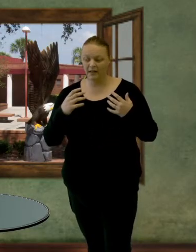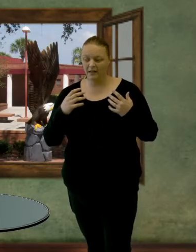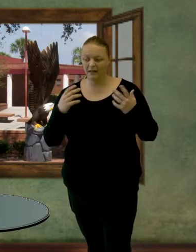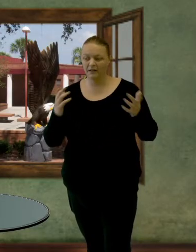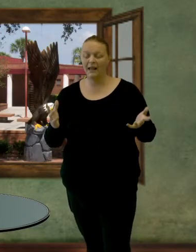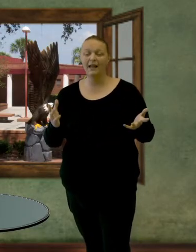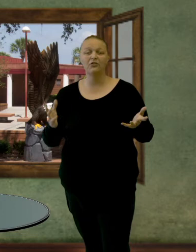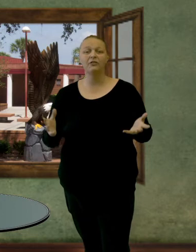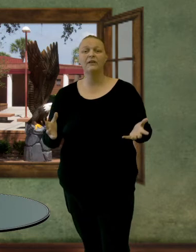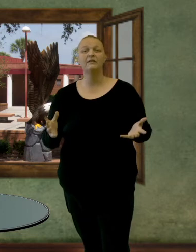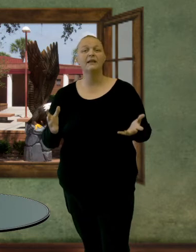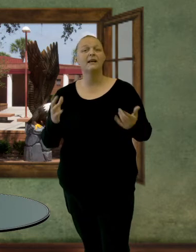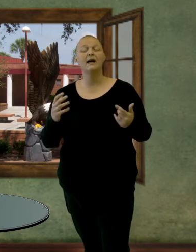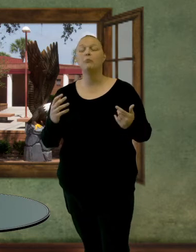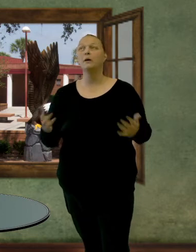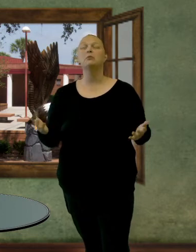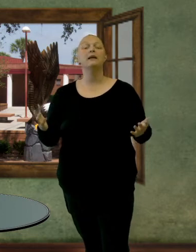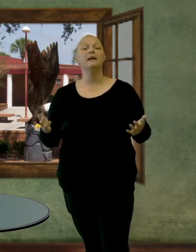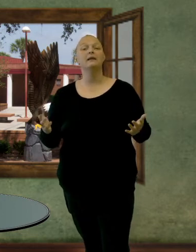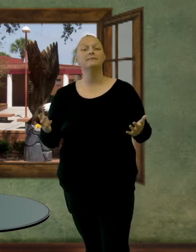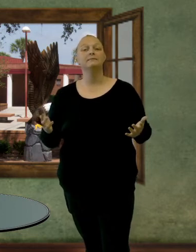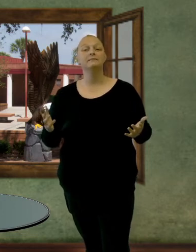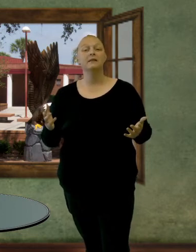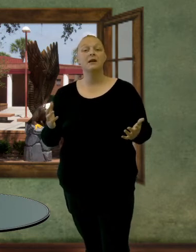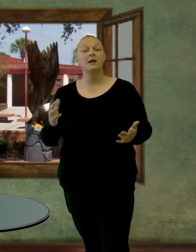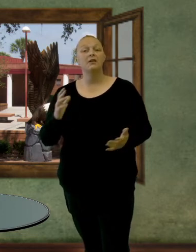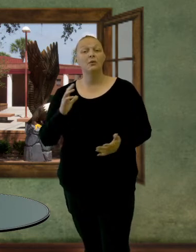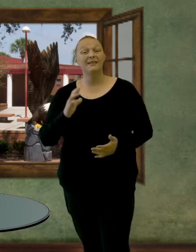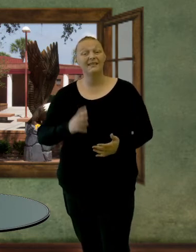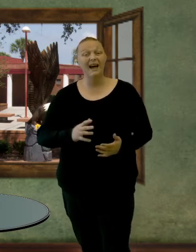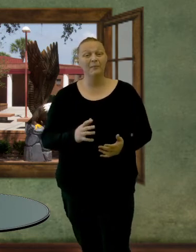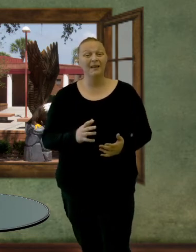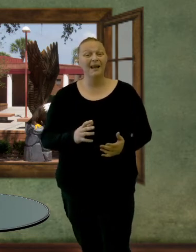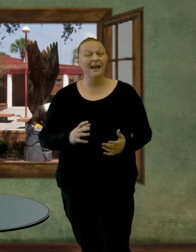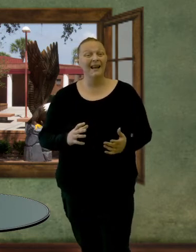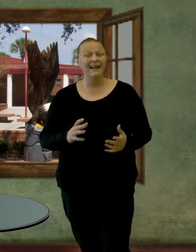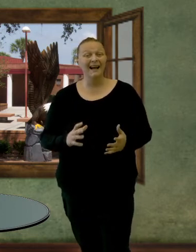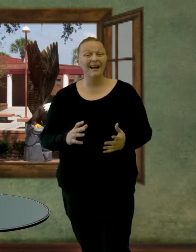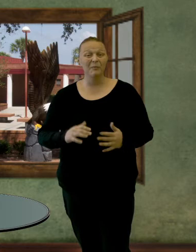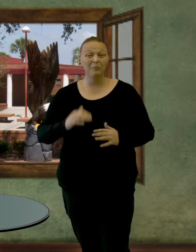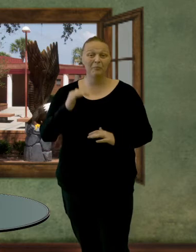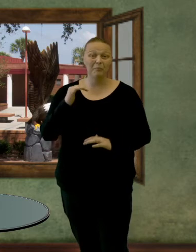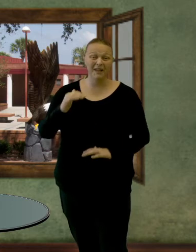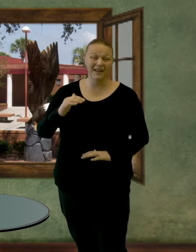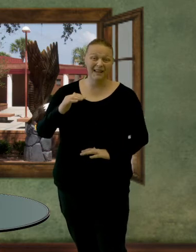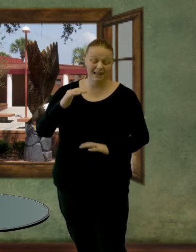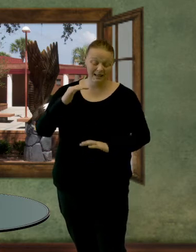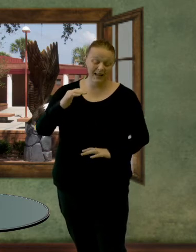thinking, today just feels like a bubble day. So I stopped and I got a big container